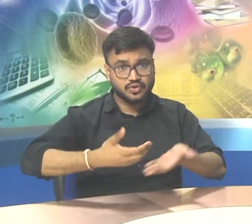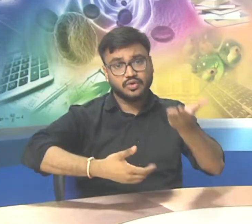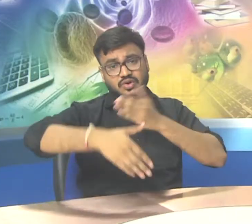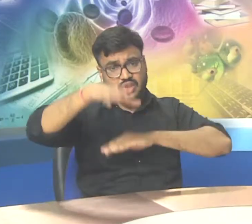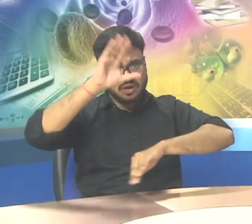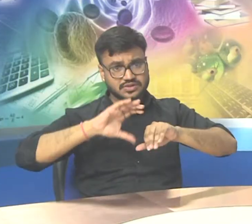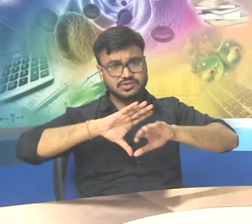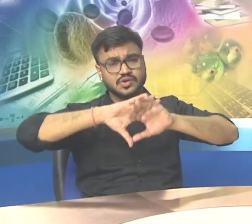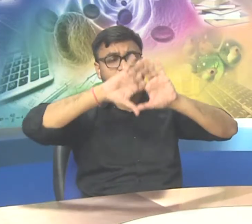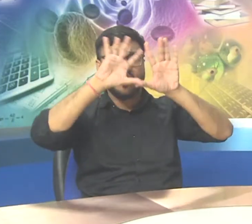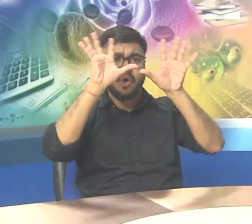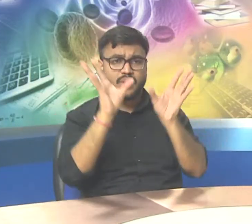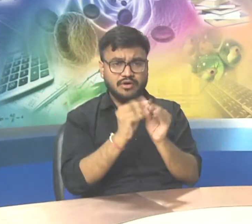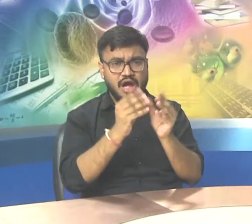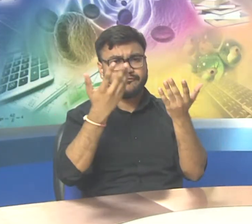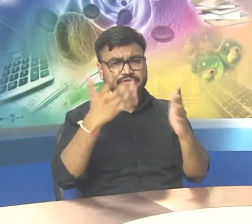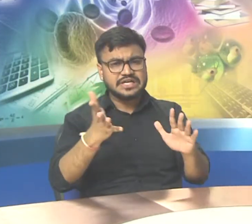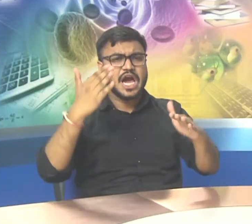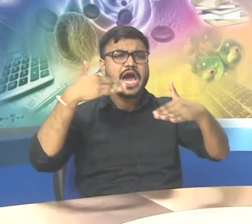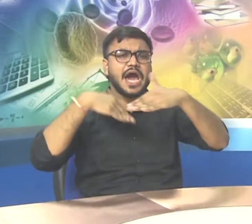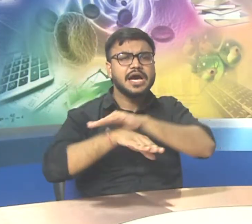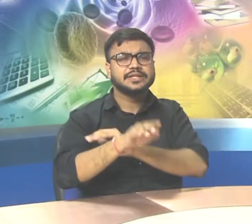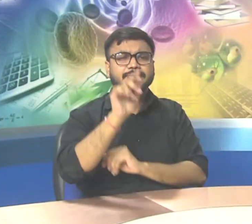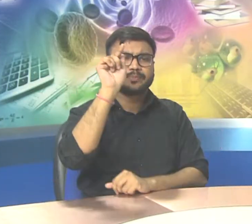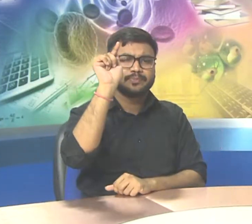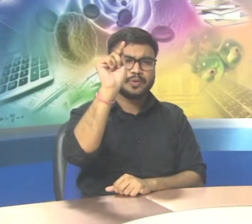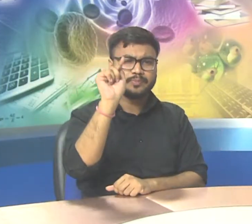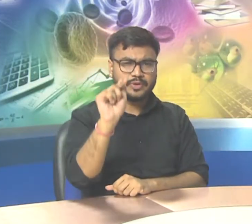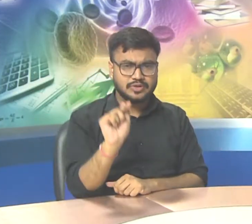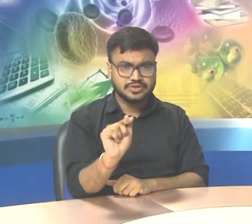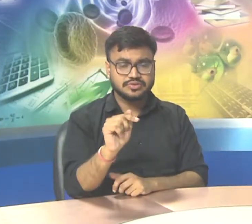Outcomes. After studying this lesson,